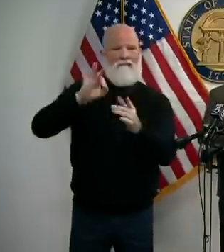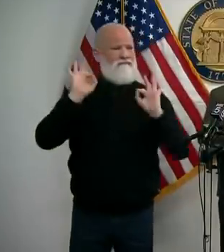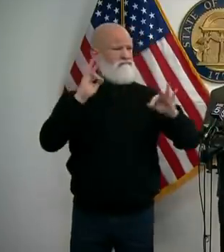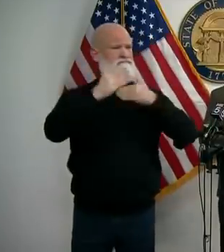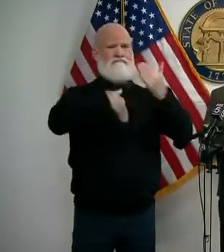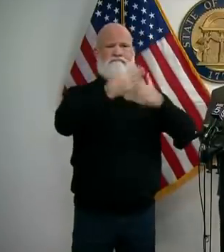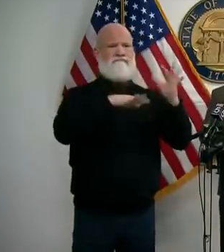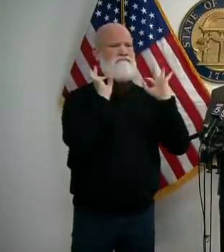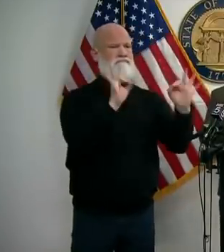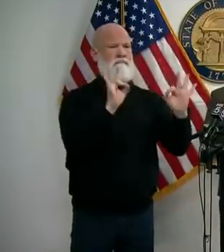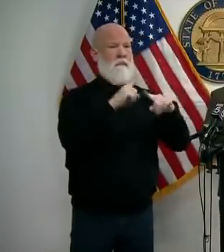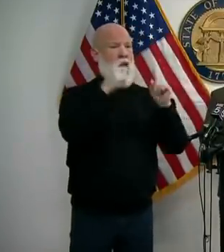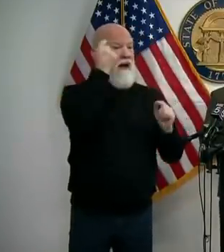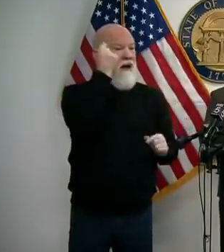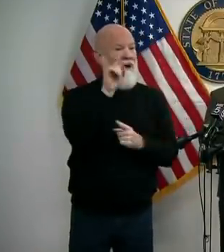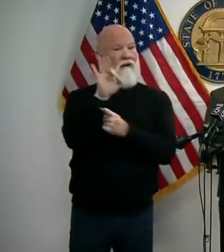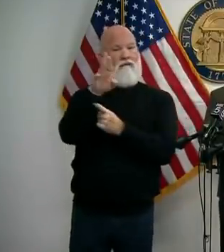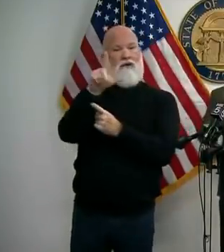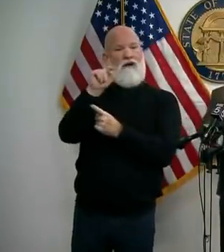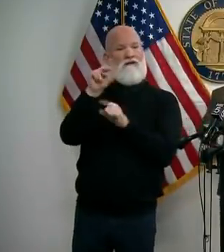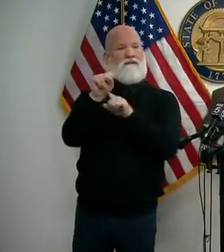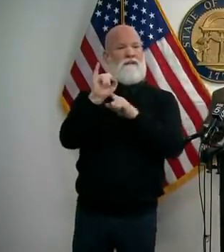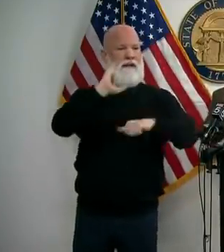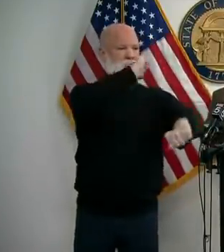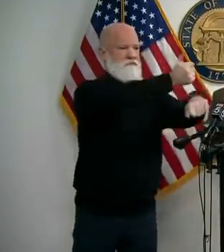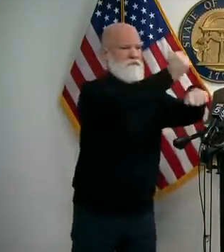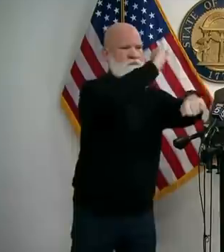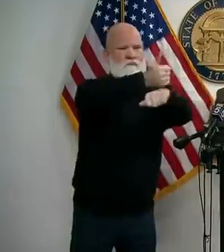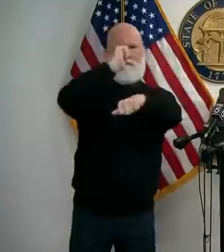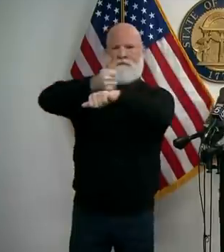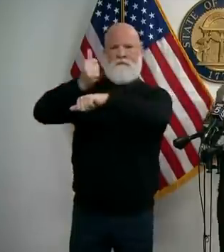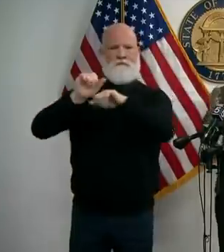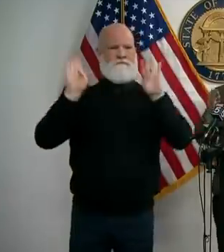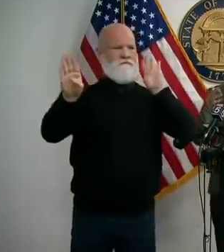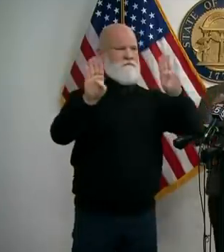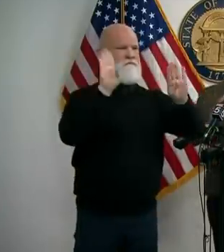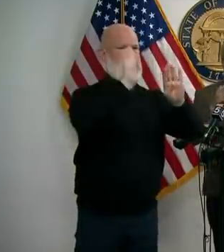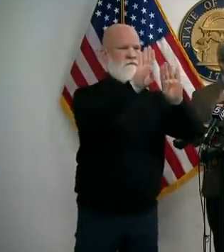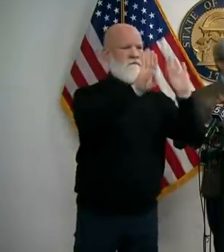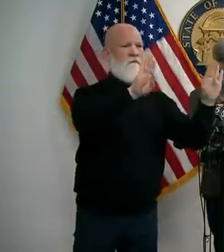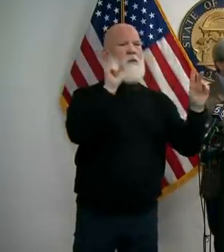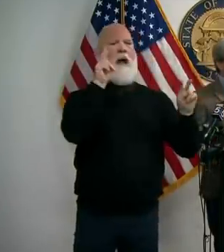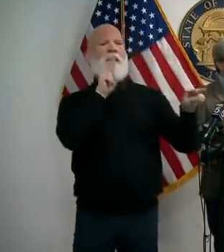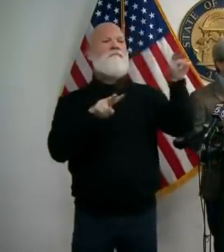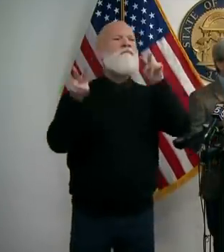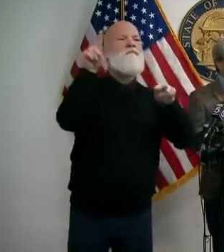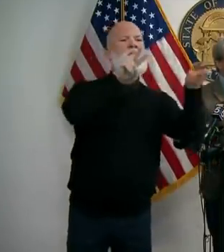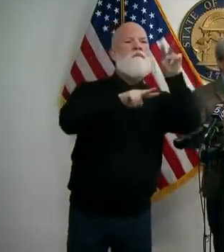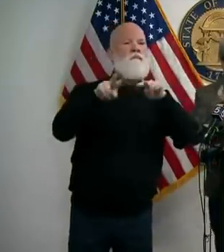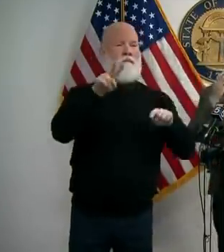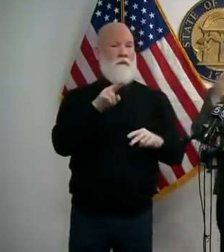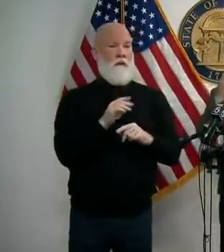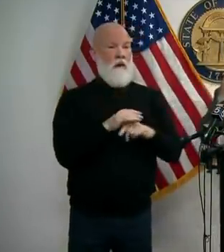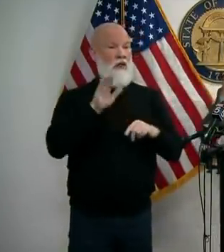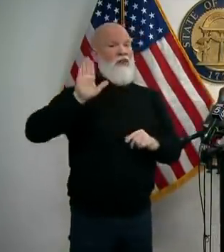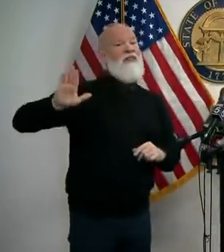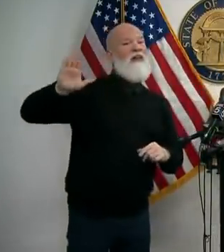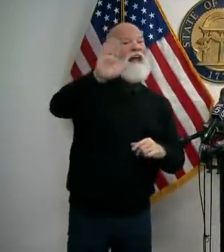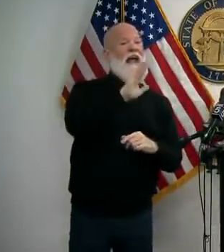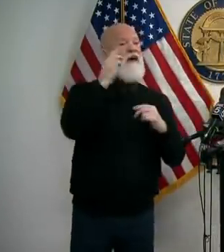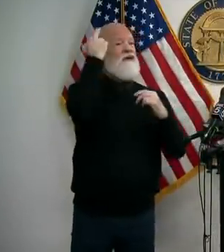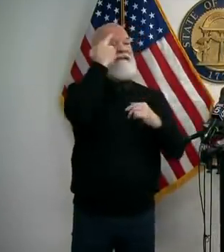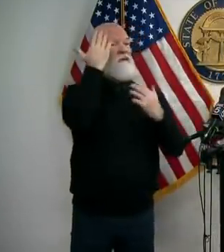Unfortunately, Fulton County put up some opaque barriers, so you couldn't see anything that they were doing. Now, their argument, and there's a push and pull with this,